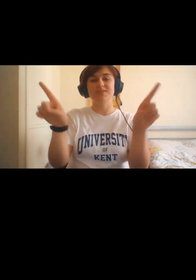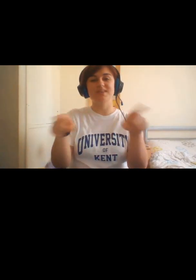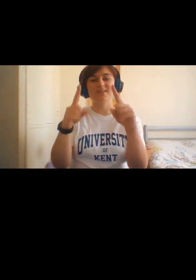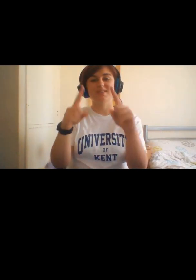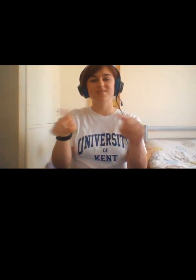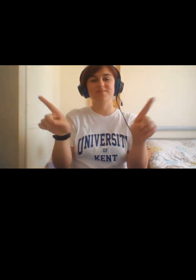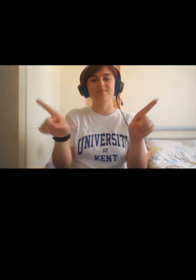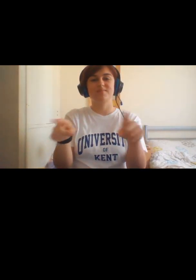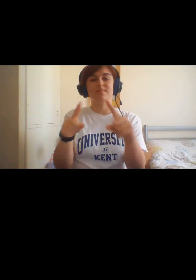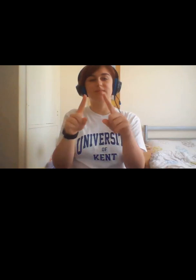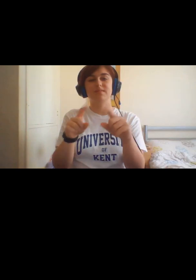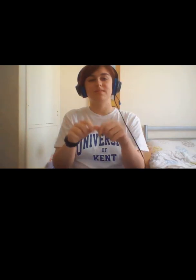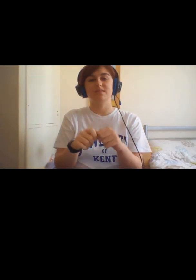music,